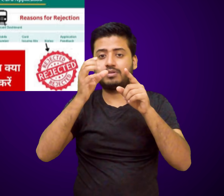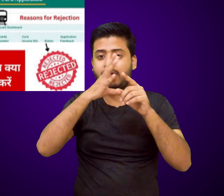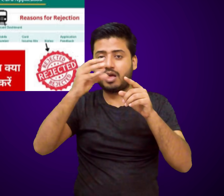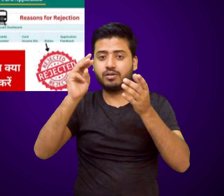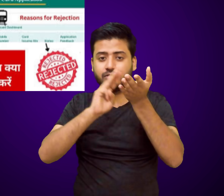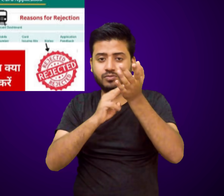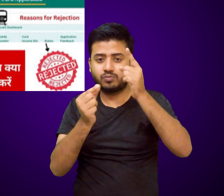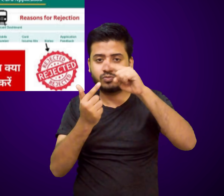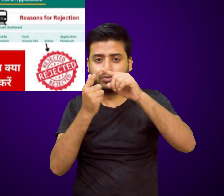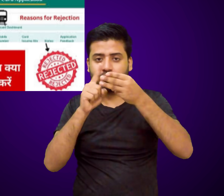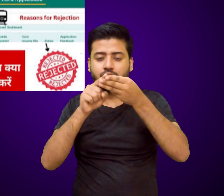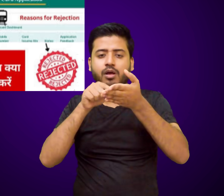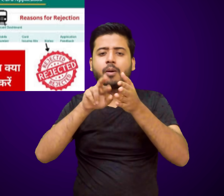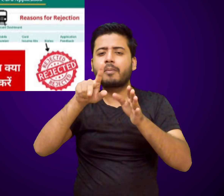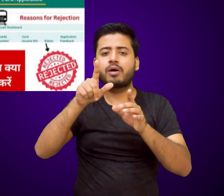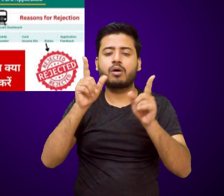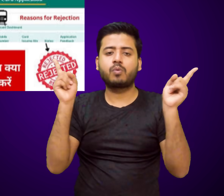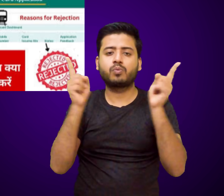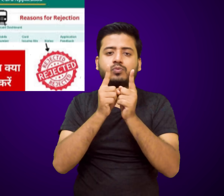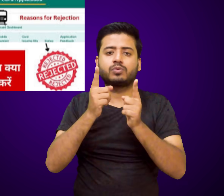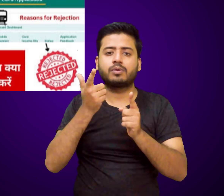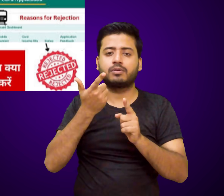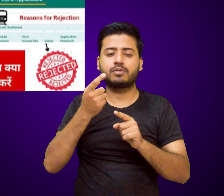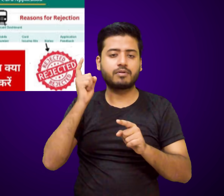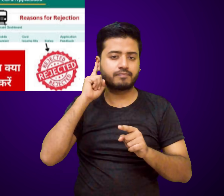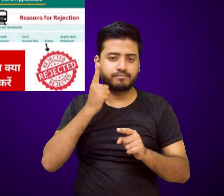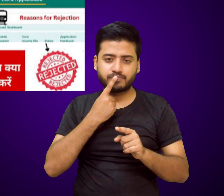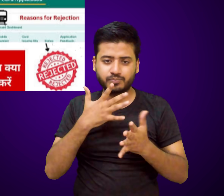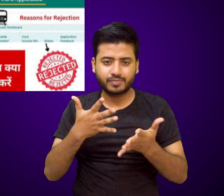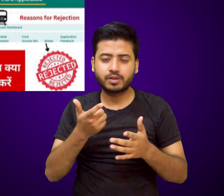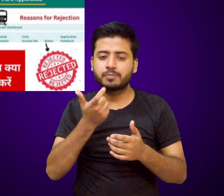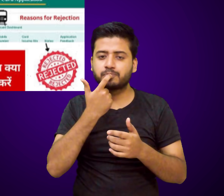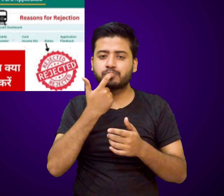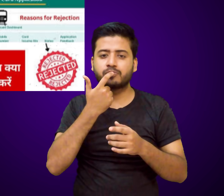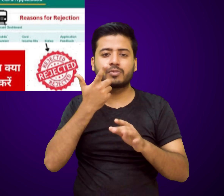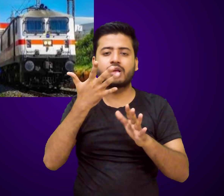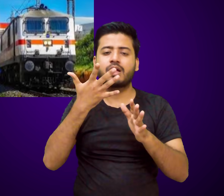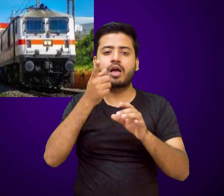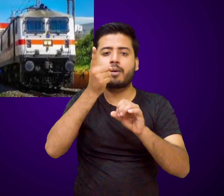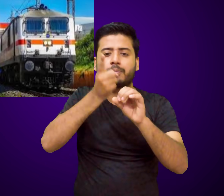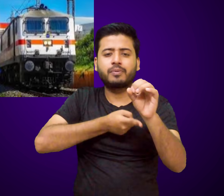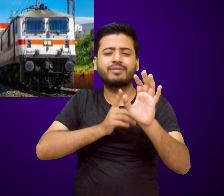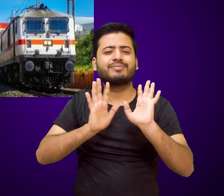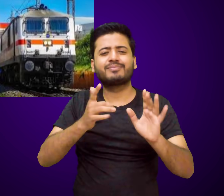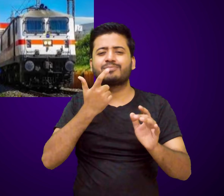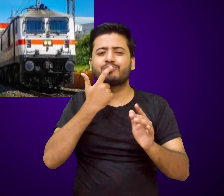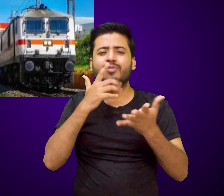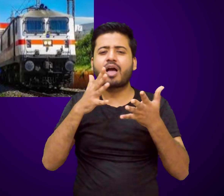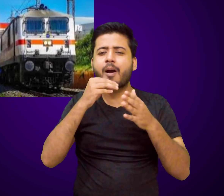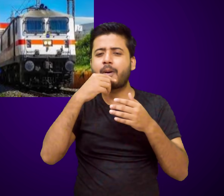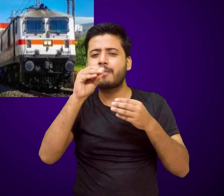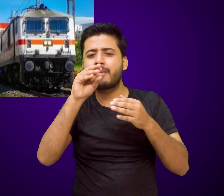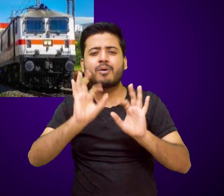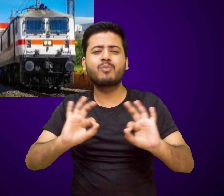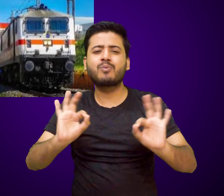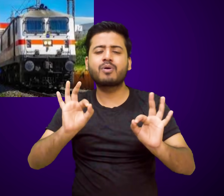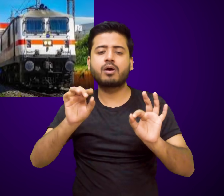government hospital. Register for concessional travel by visiting a PRA's counter with the certificate and filling out the relevant